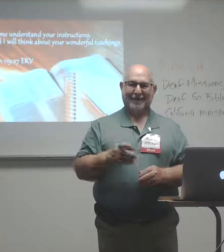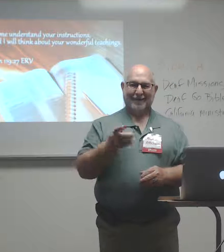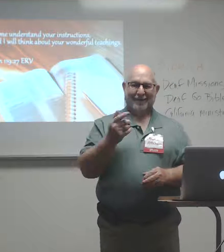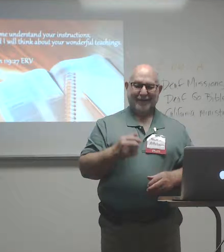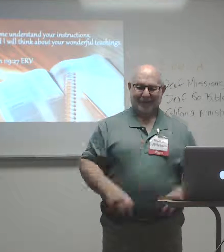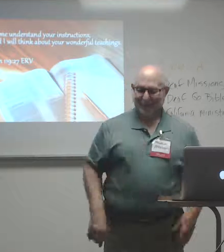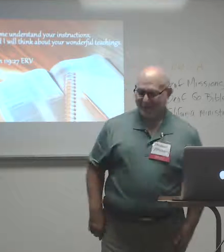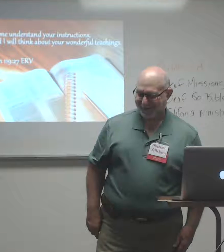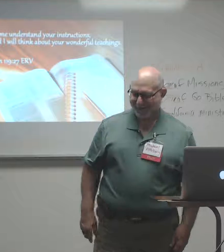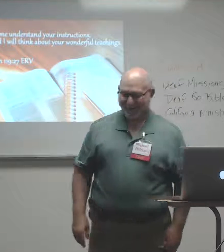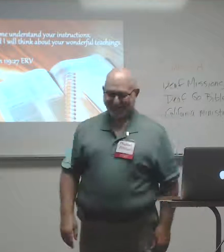Okay.